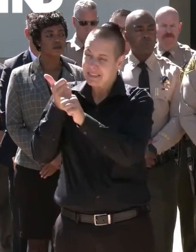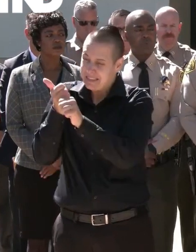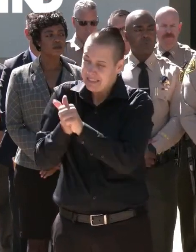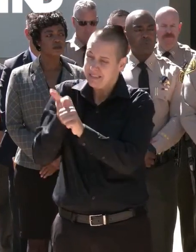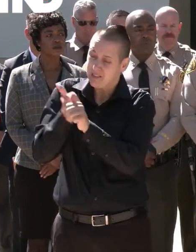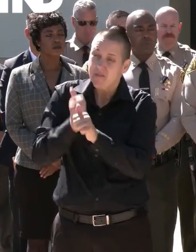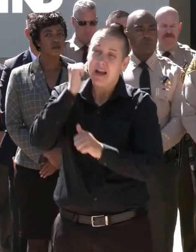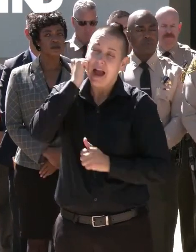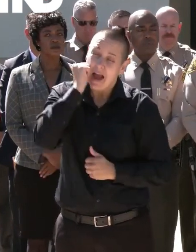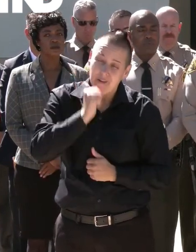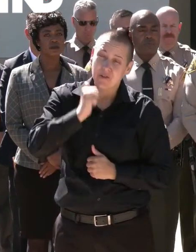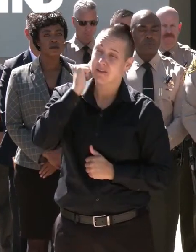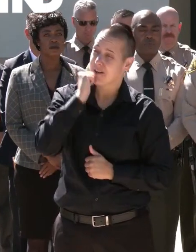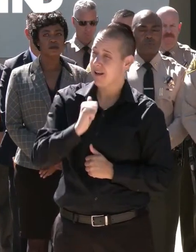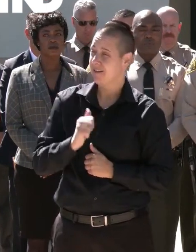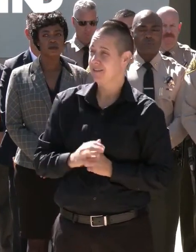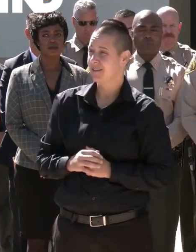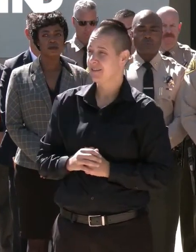and every day